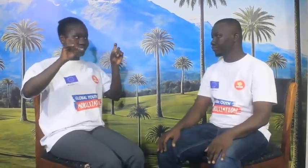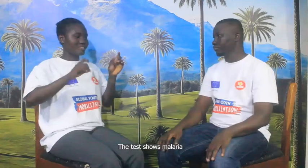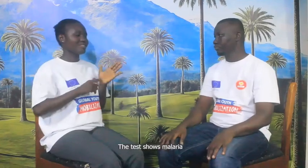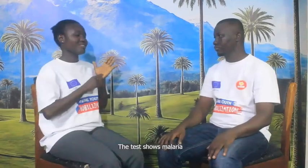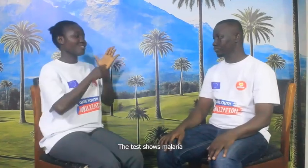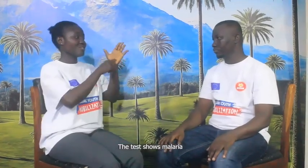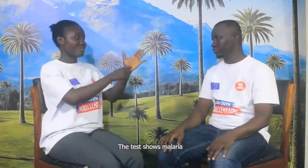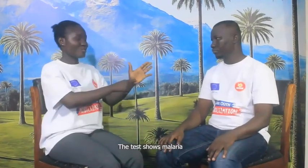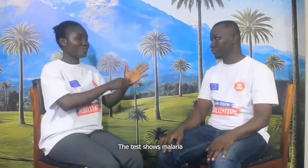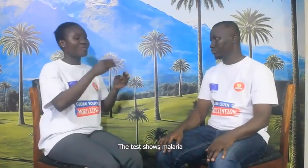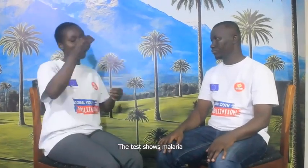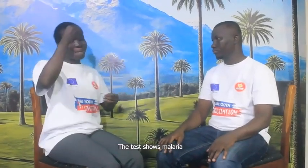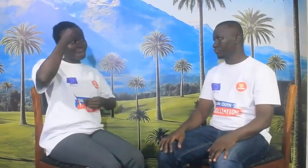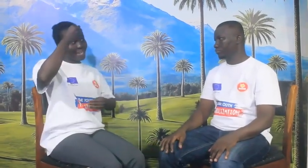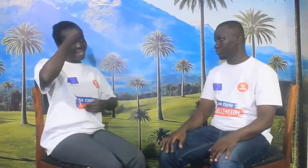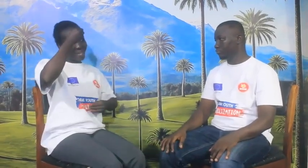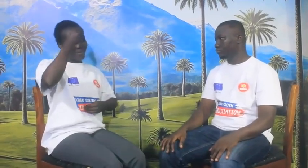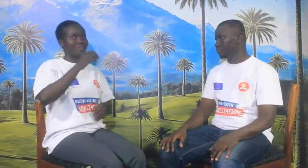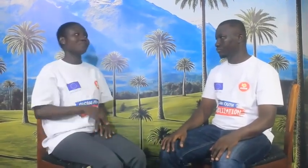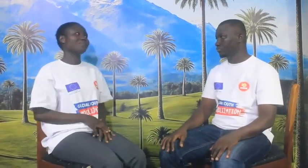the test shows malaria.